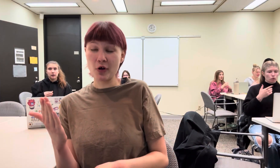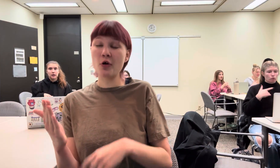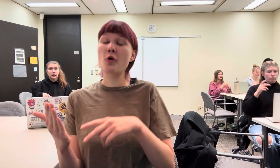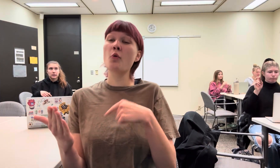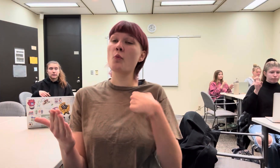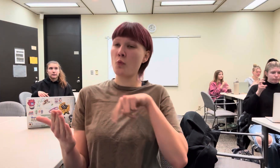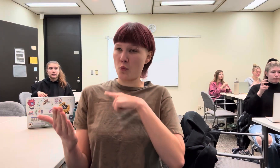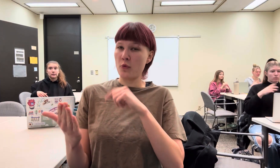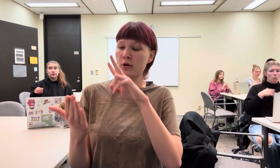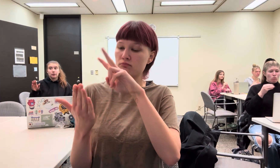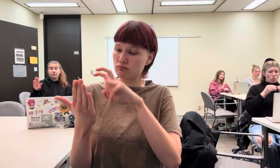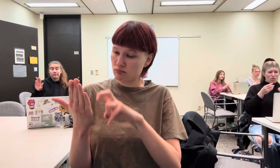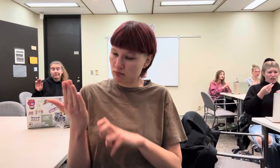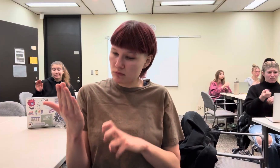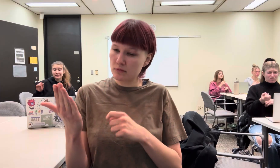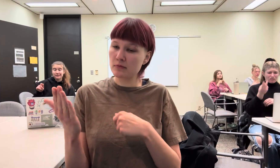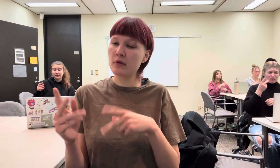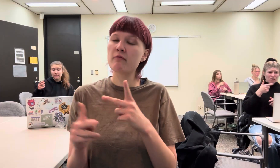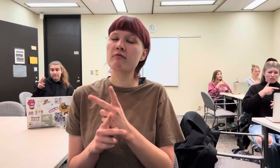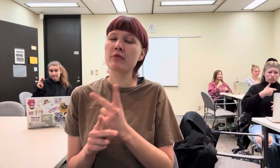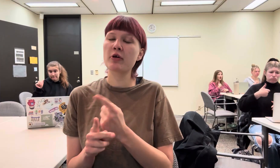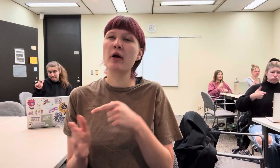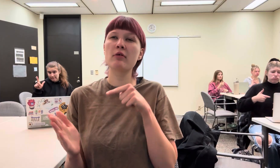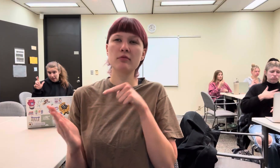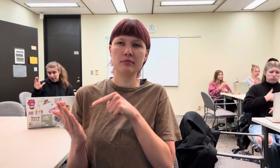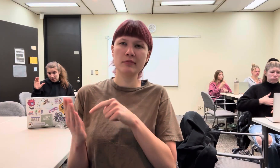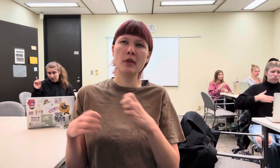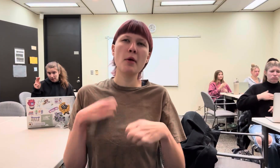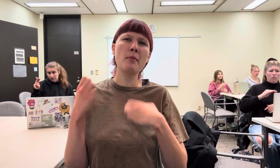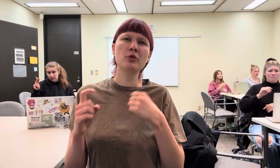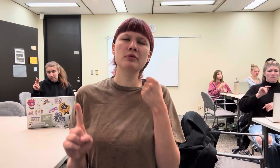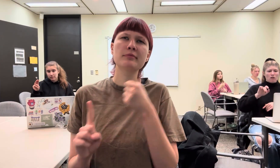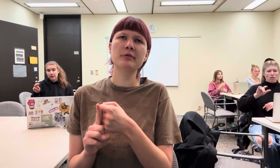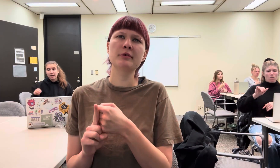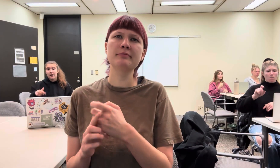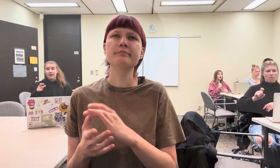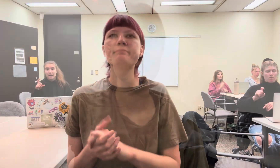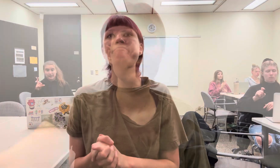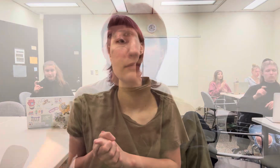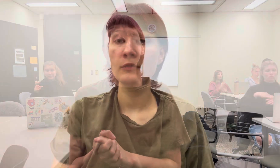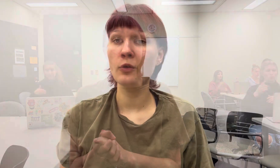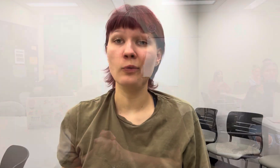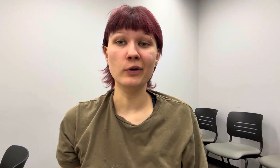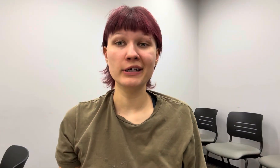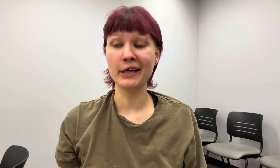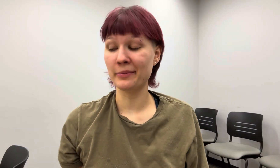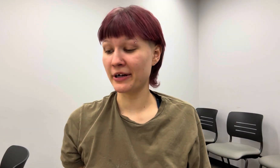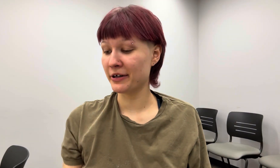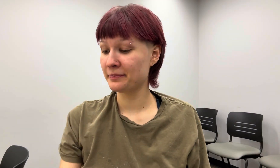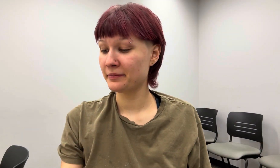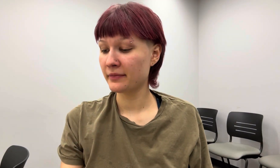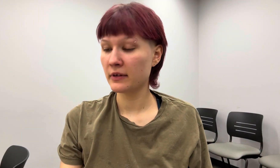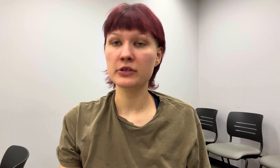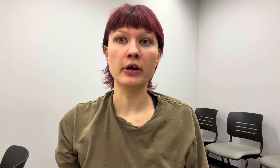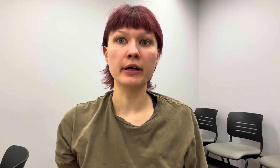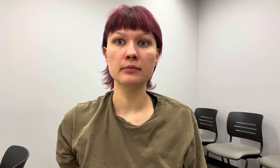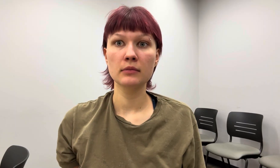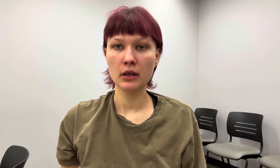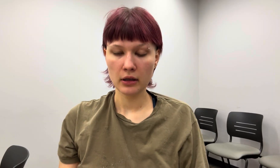in his chest. Malcolm X, once the shrillest voice of black supremacy, lay dying on the... What a nightmare. Sorry.